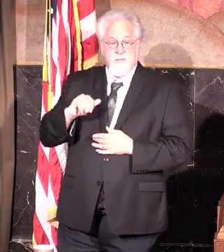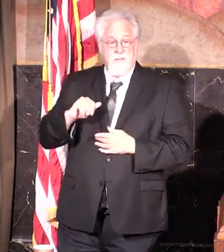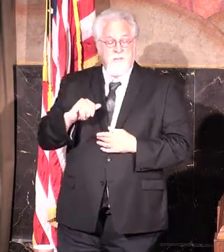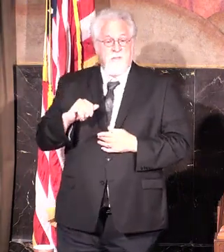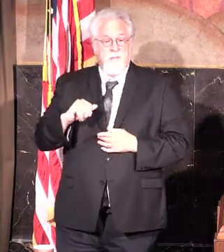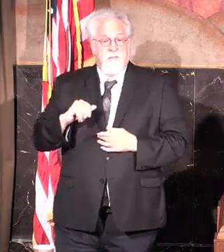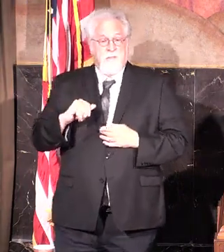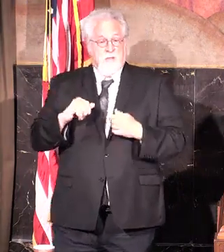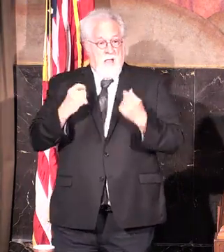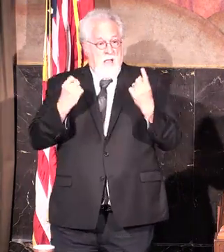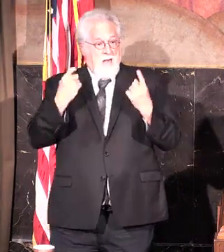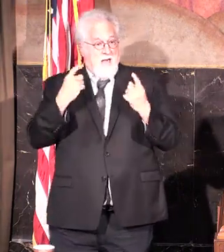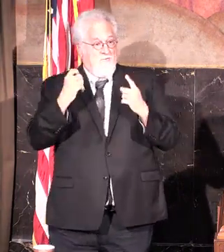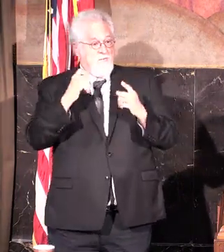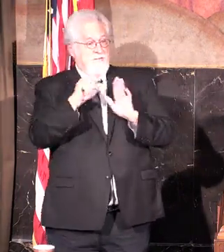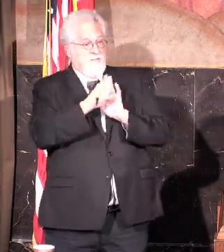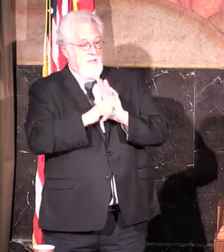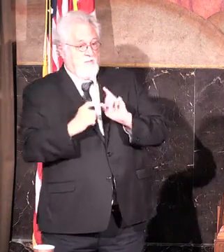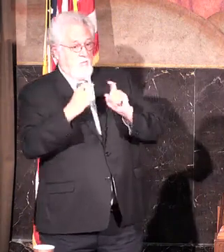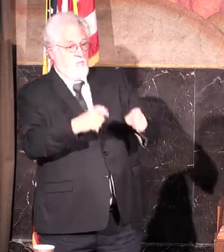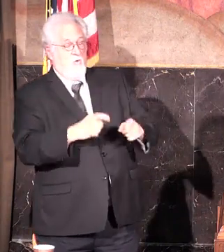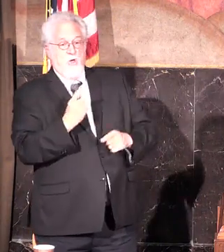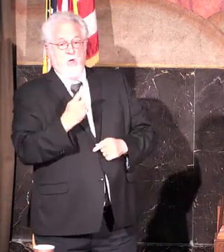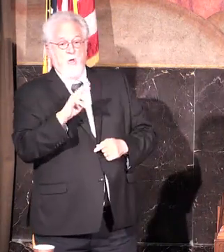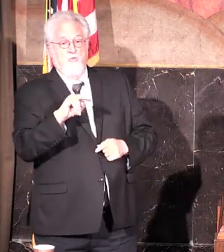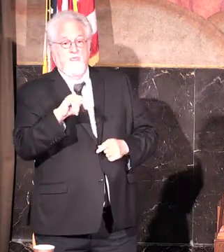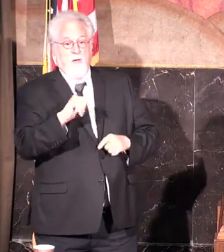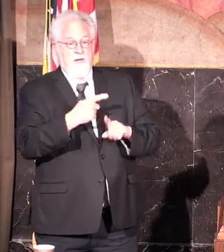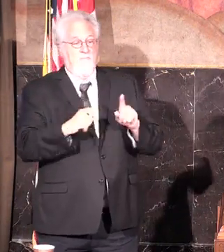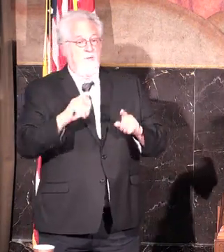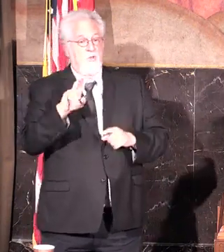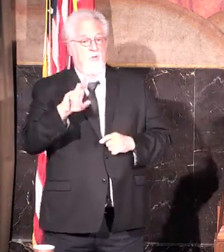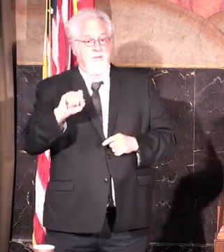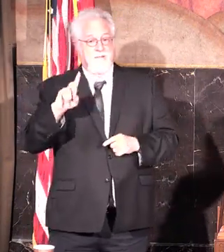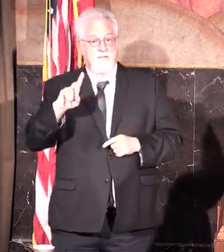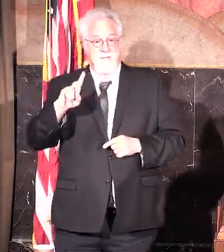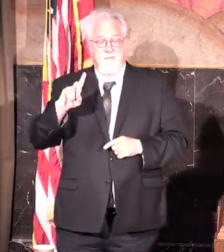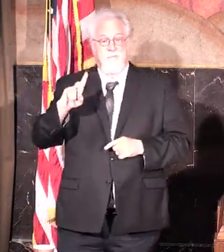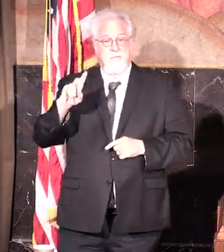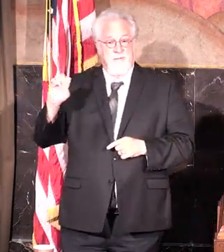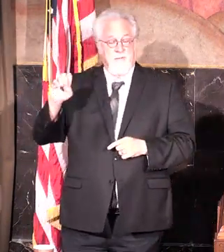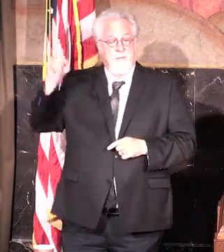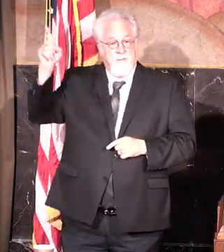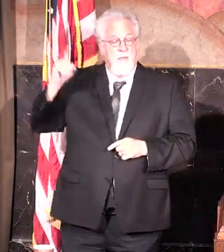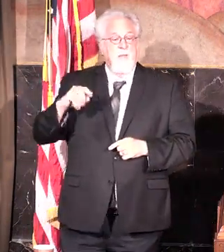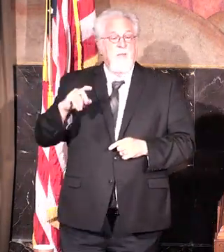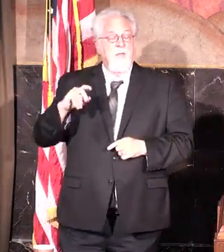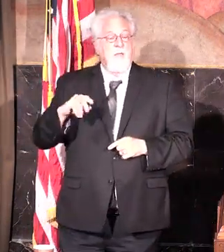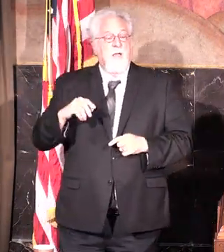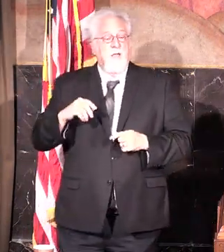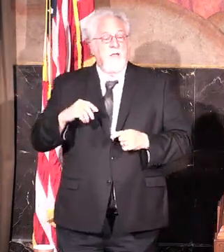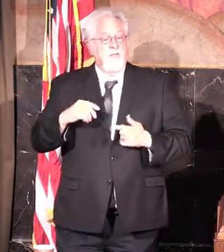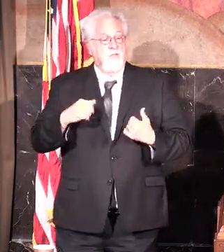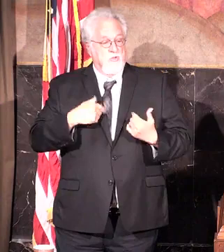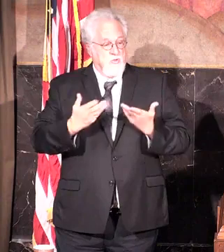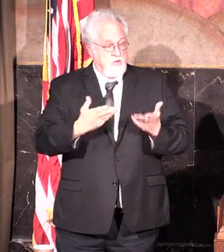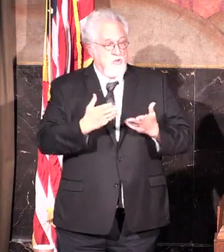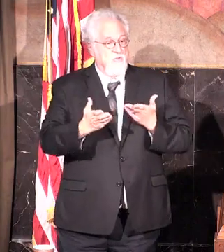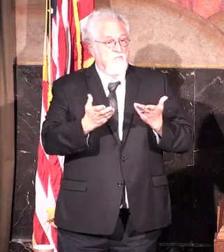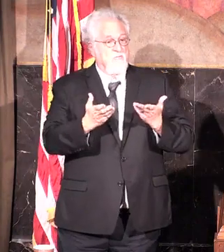states awarded grant funding by the U.S. Department of Education. That's going to better allow us to serve students